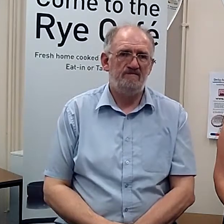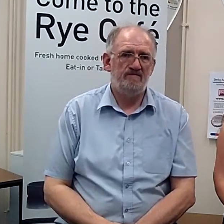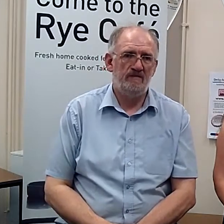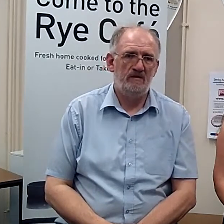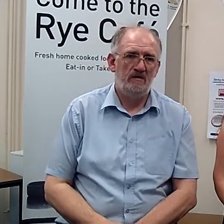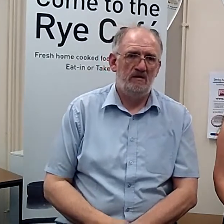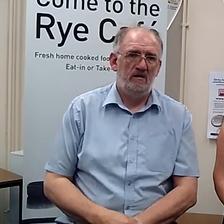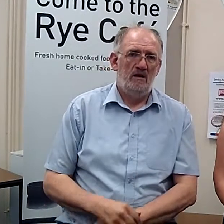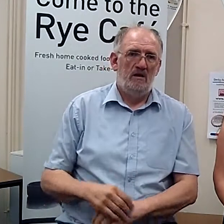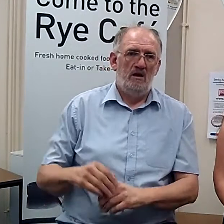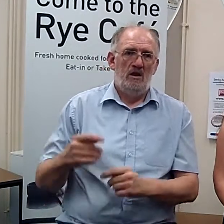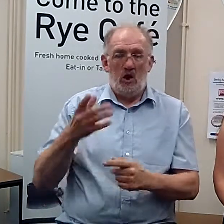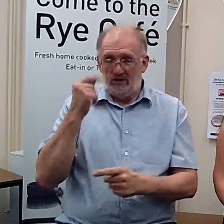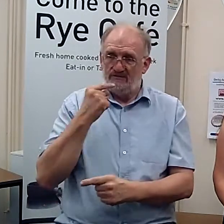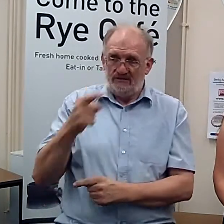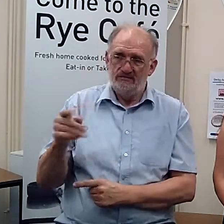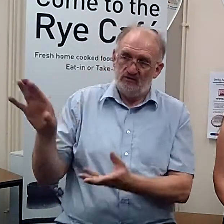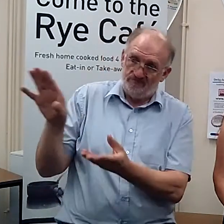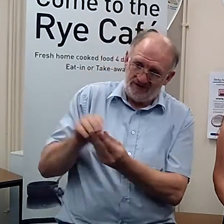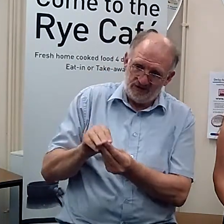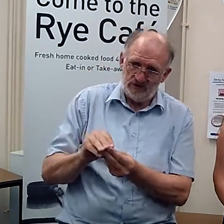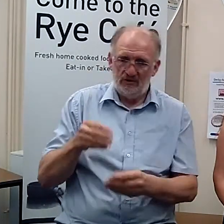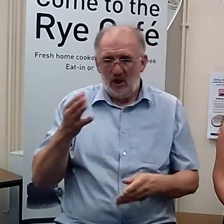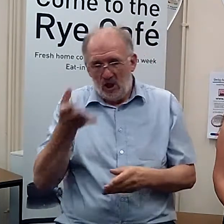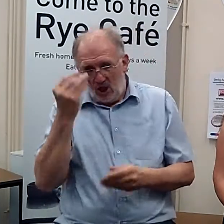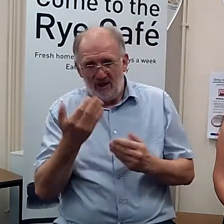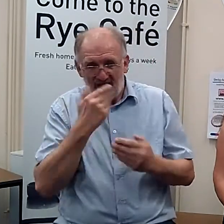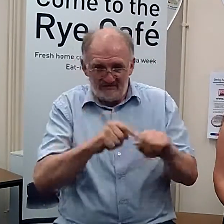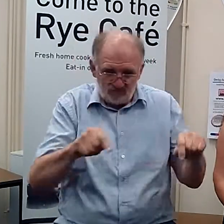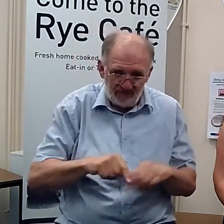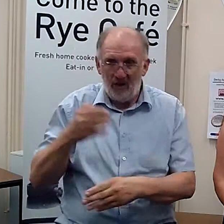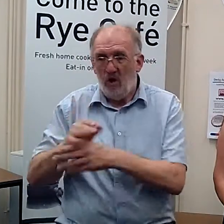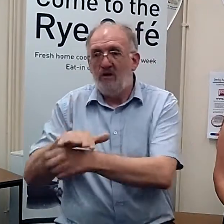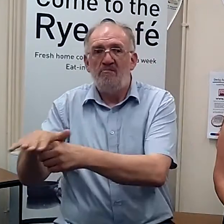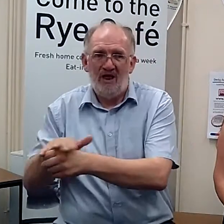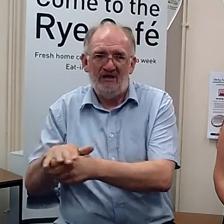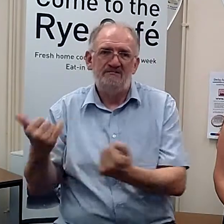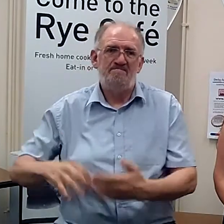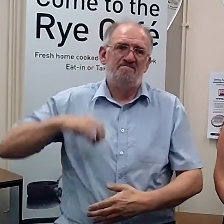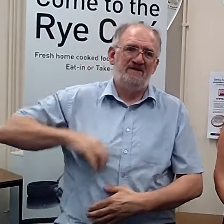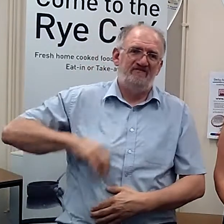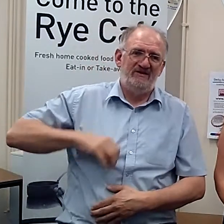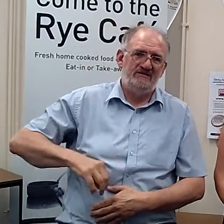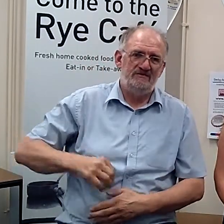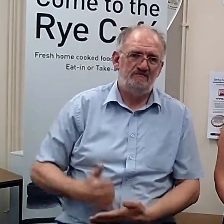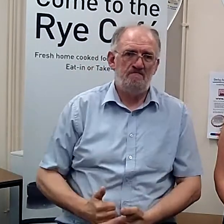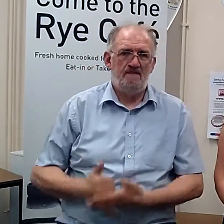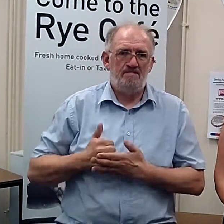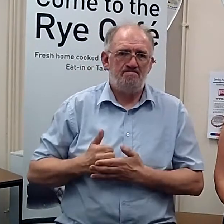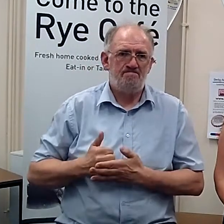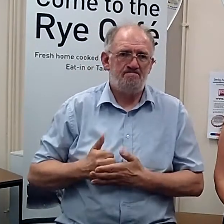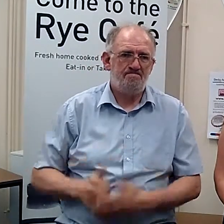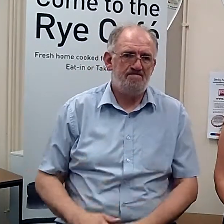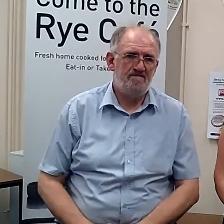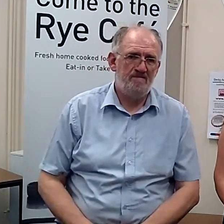Learners have said that the combination of work placement and classroom learning has been much more beneficial to them than classroom learning